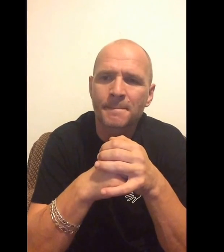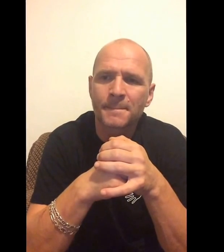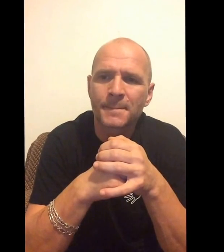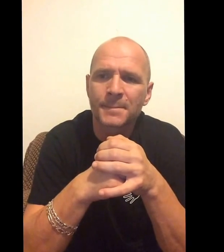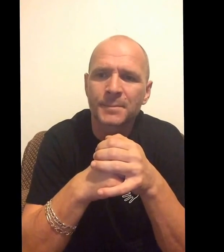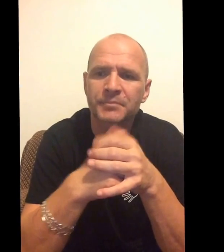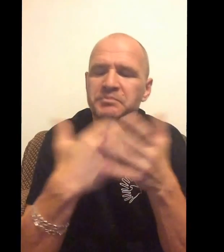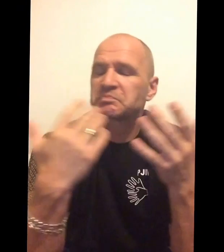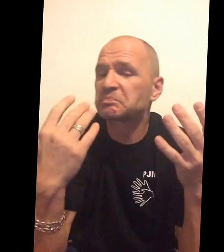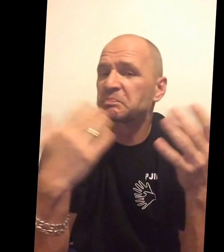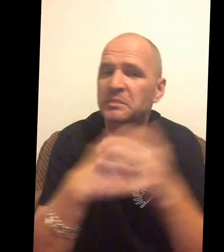so